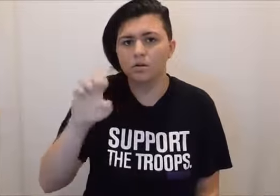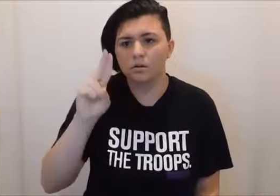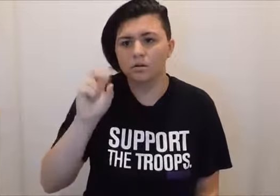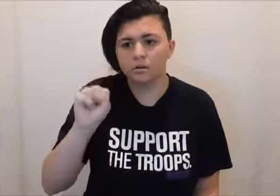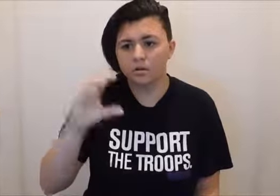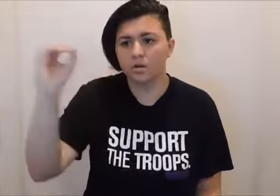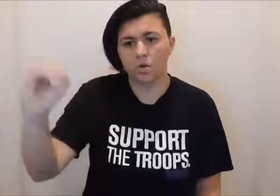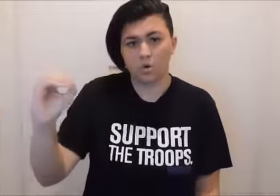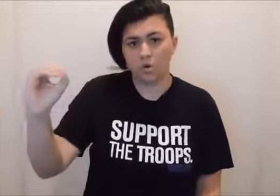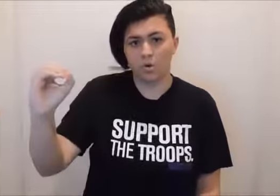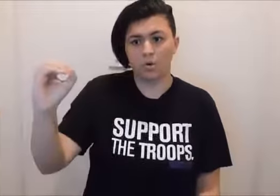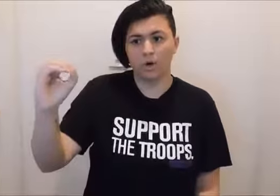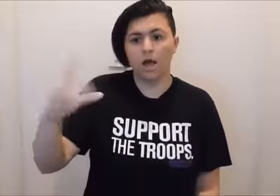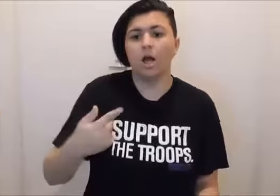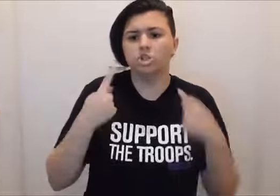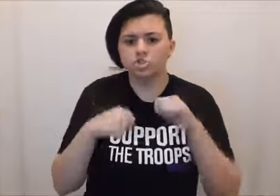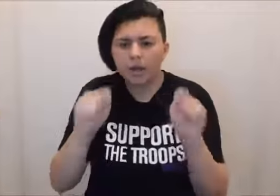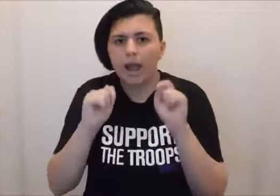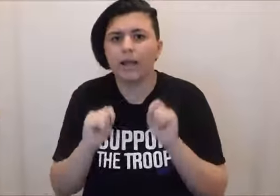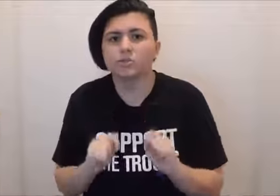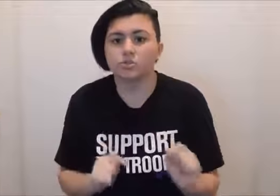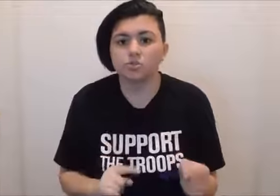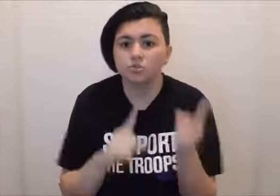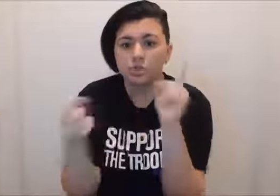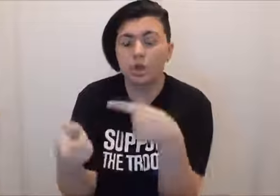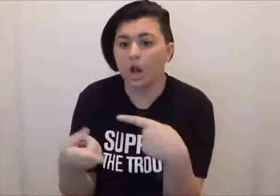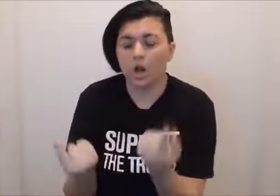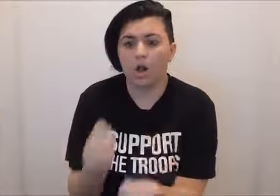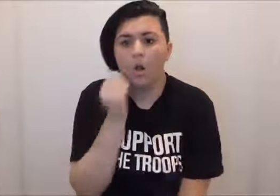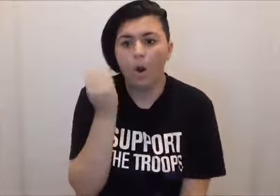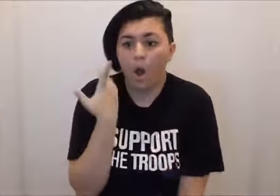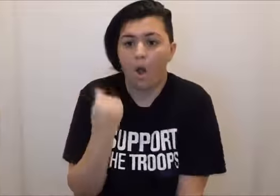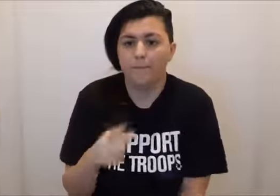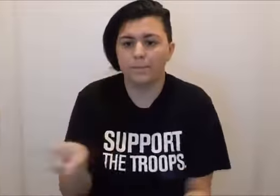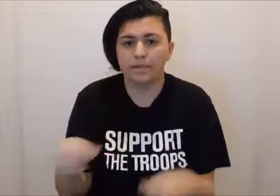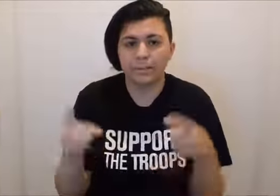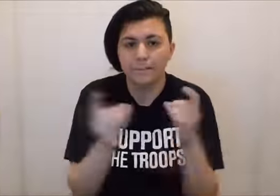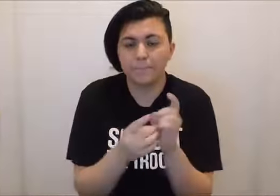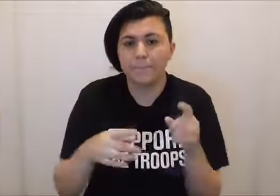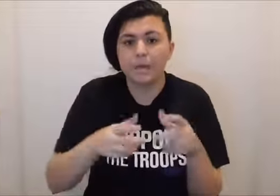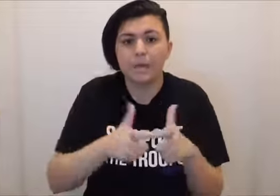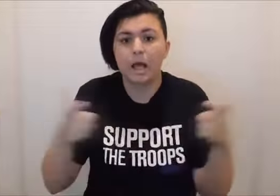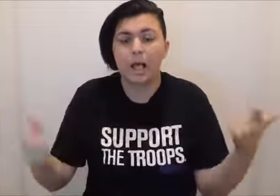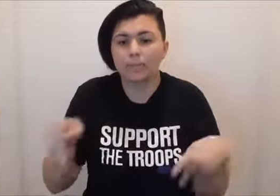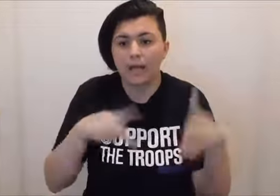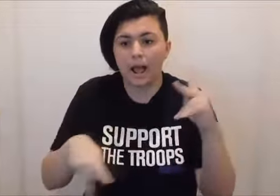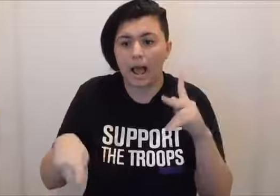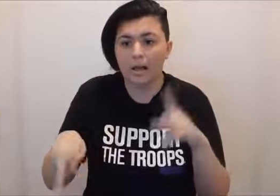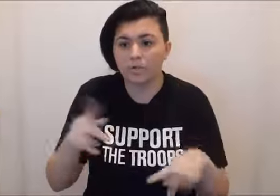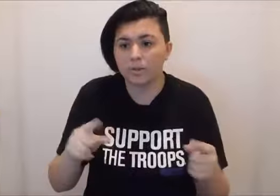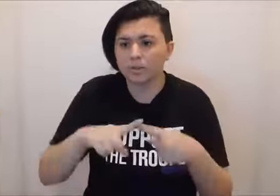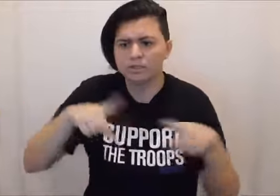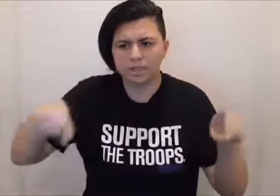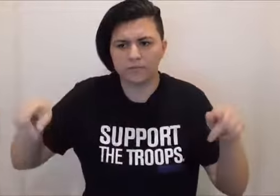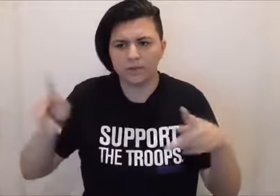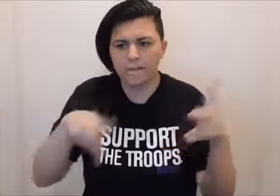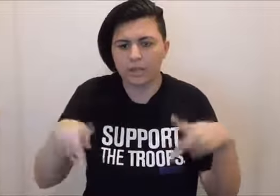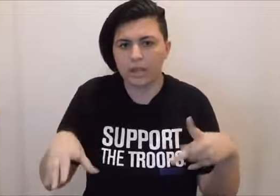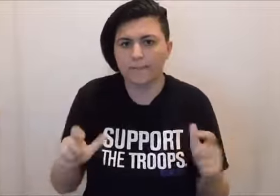to make his way back home, he's meeting a lot of different people whose customs are different to his, and it's different to what he knows. He can't